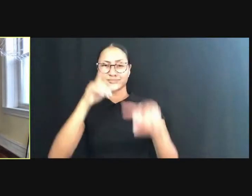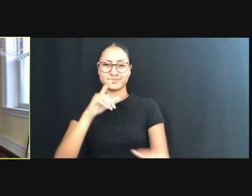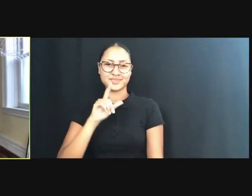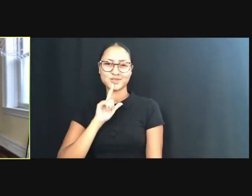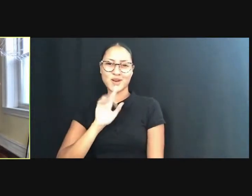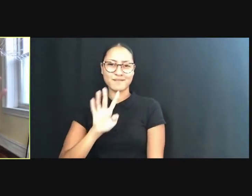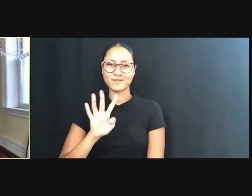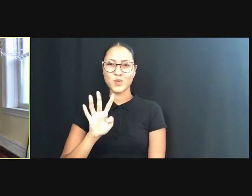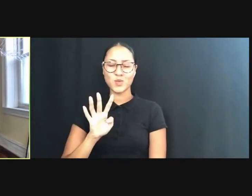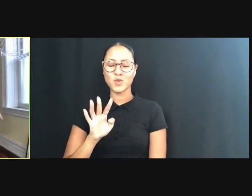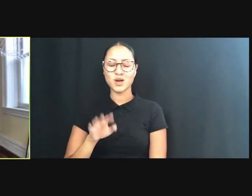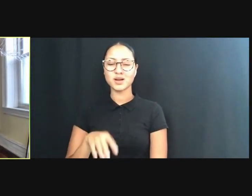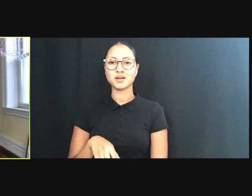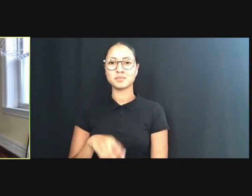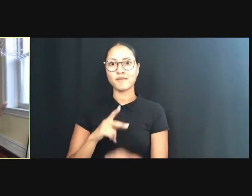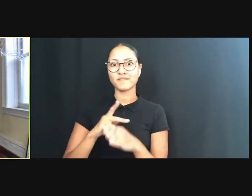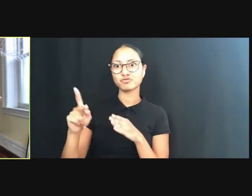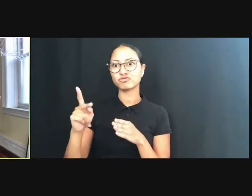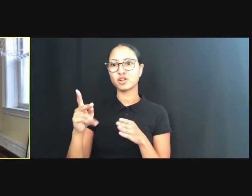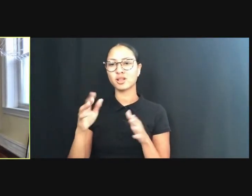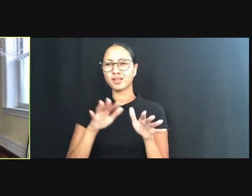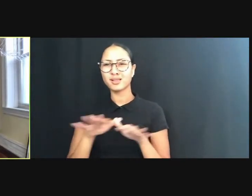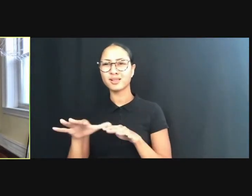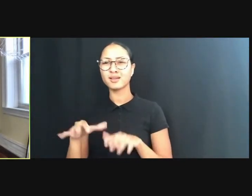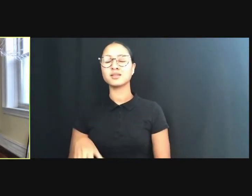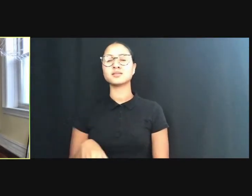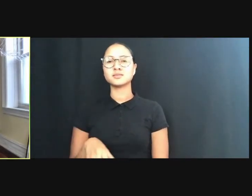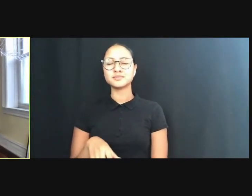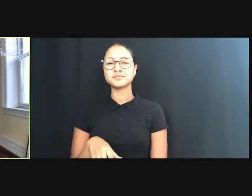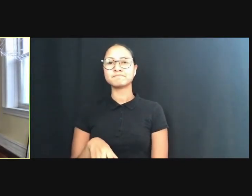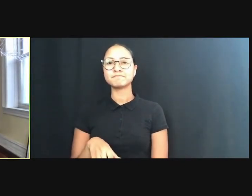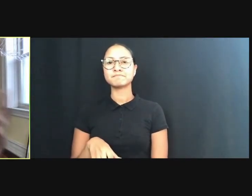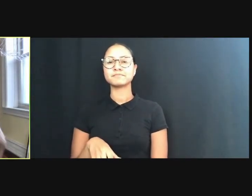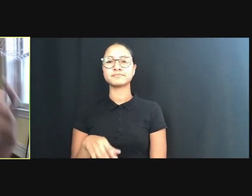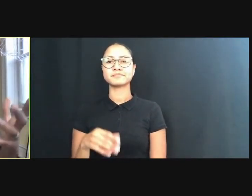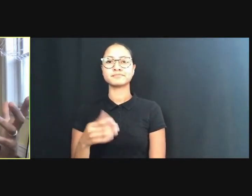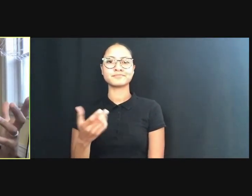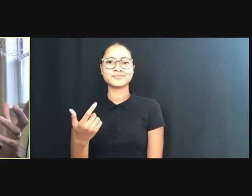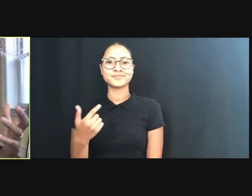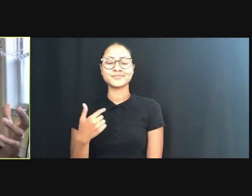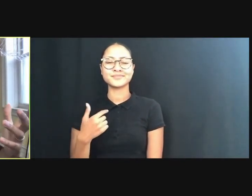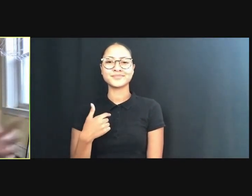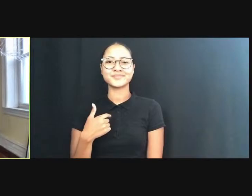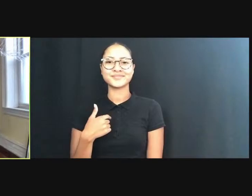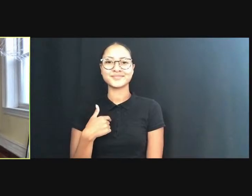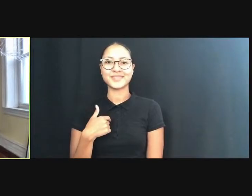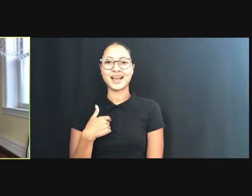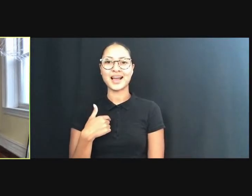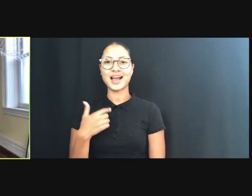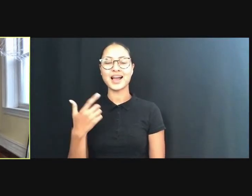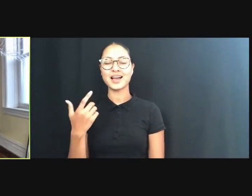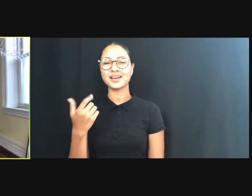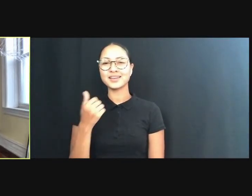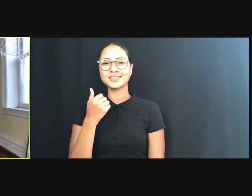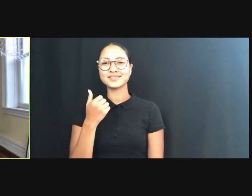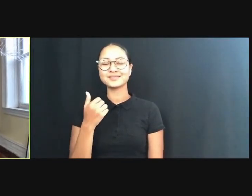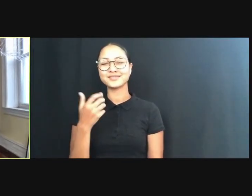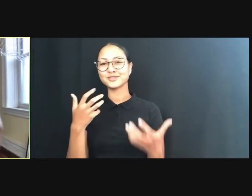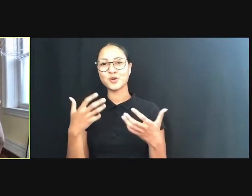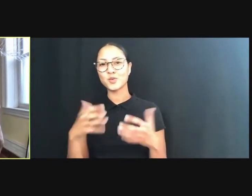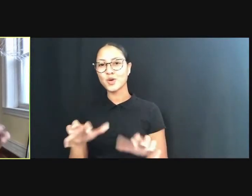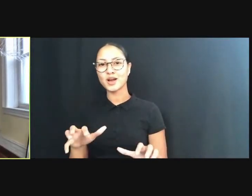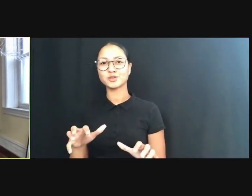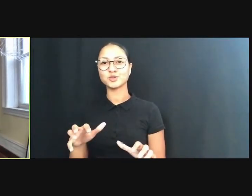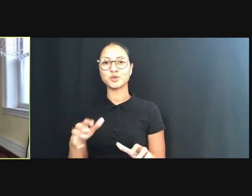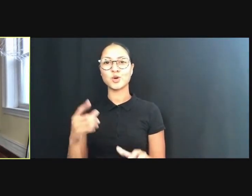that's like the virtuosity, right? But then there's the other thing, like, I don't always want to see dance about dance. I want to, if it's